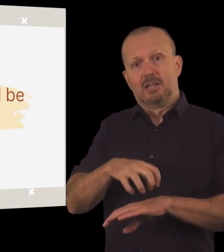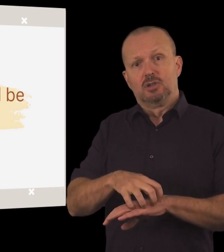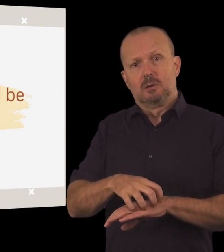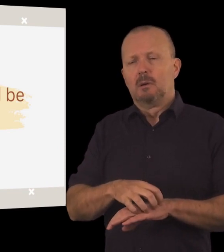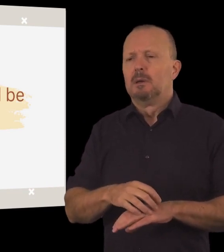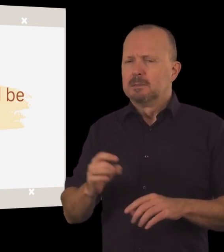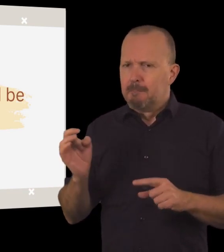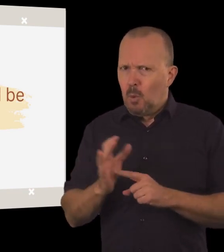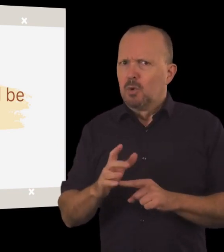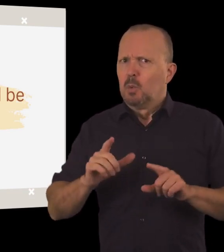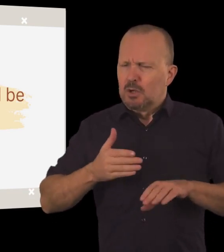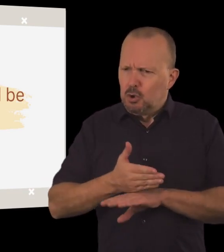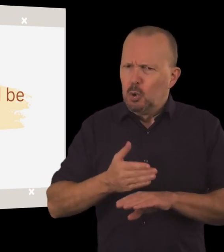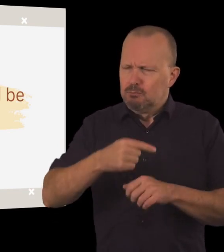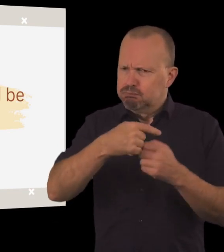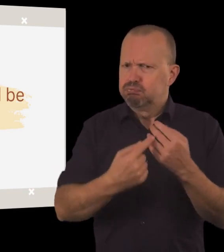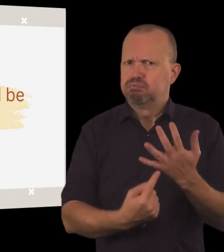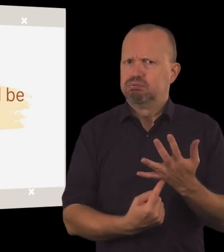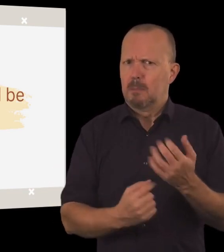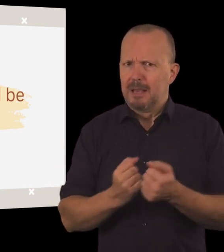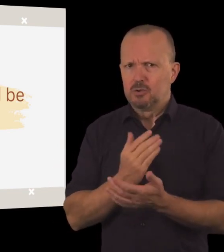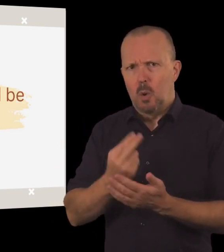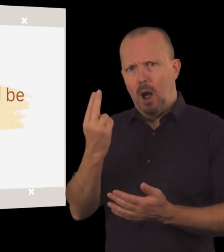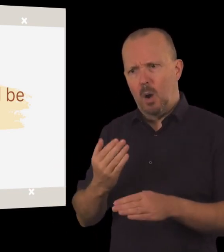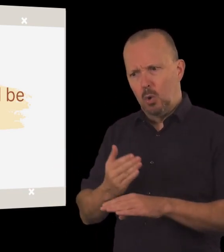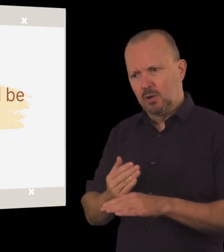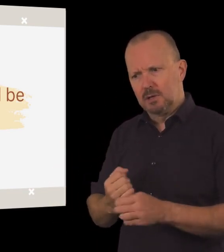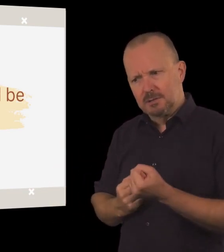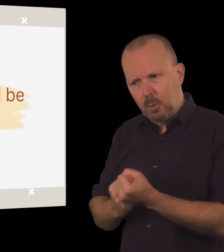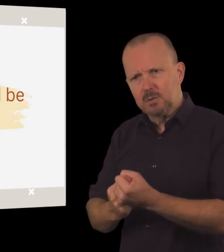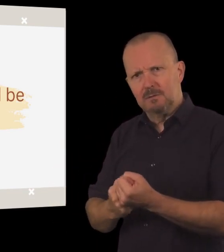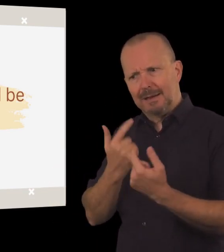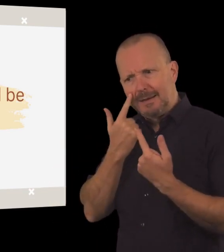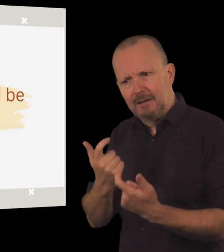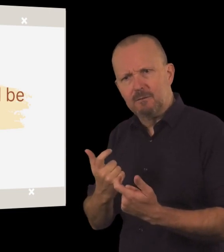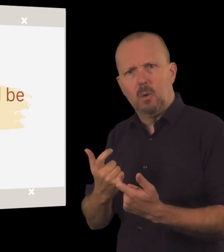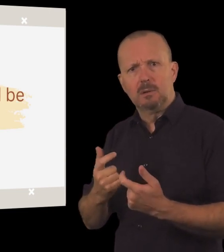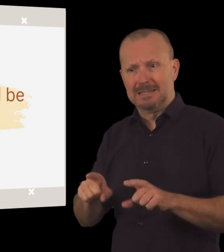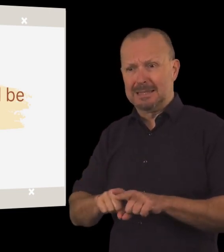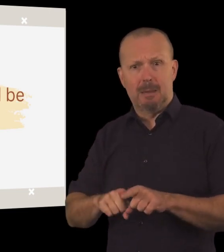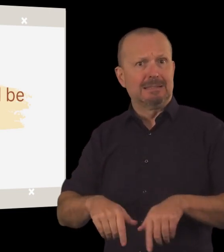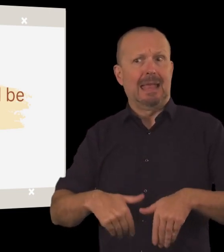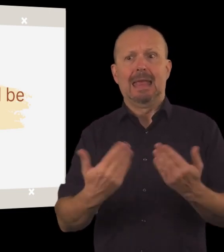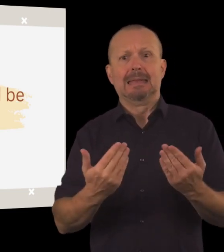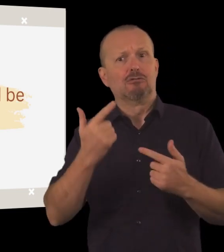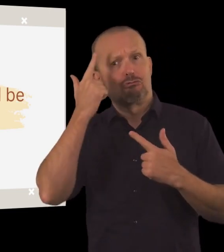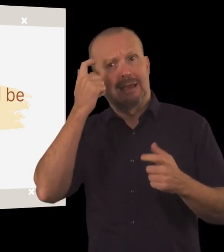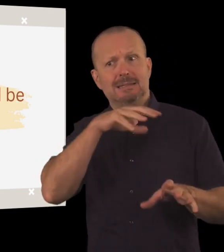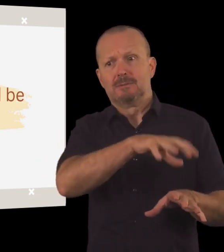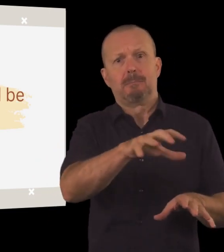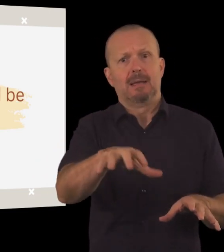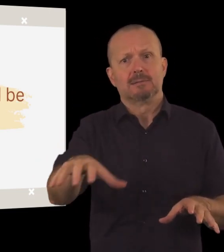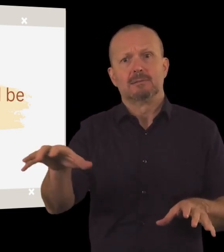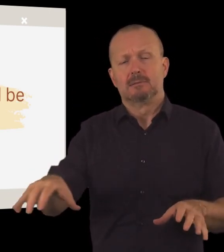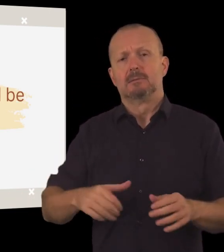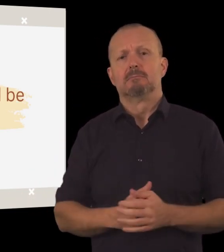opportunities, but art workers need to be encouraged to use their professional development. Start making a proposal, a financial plan,